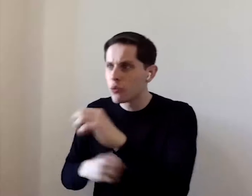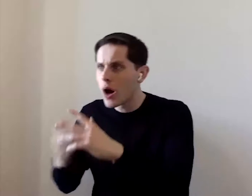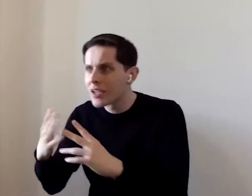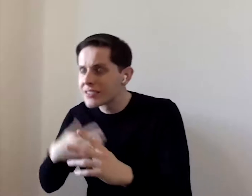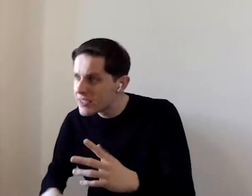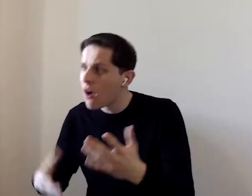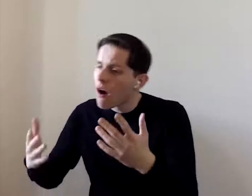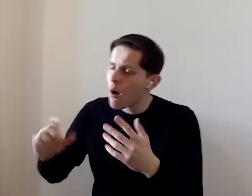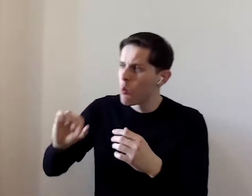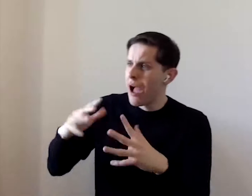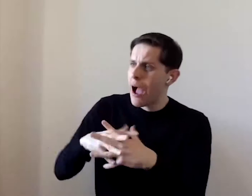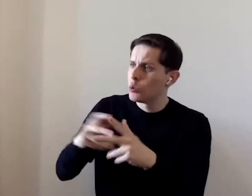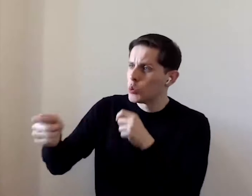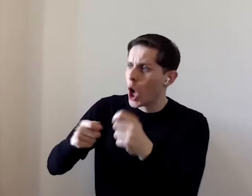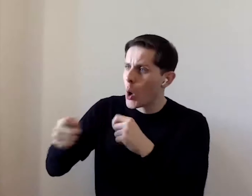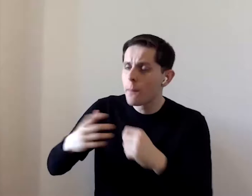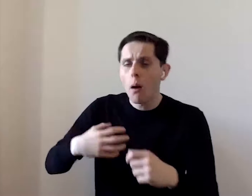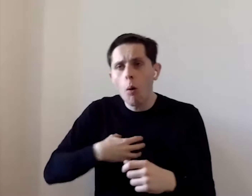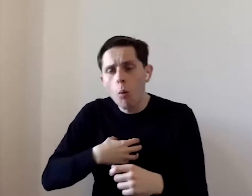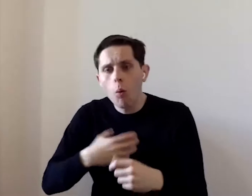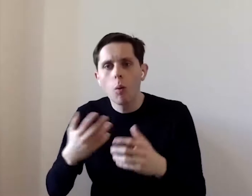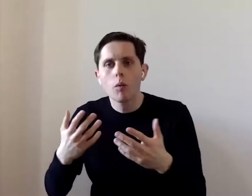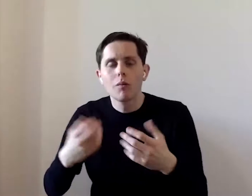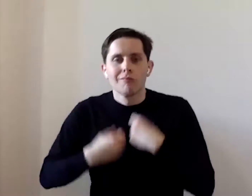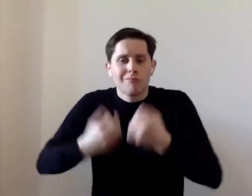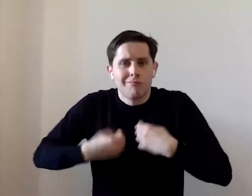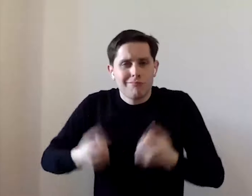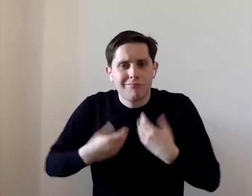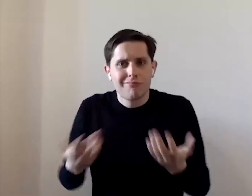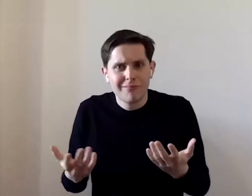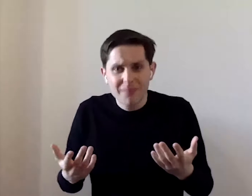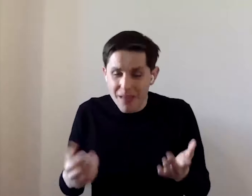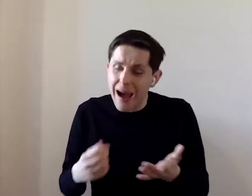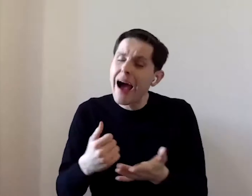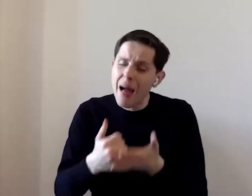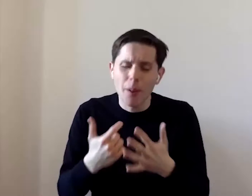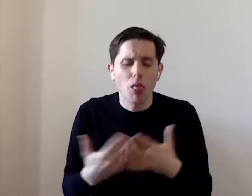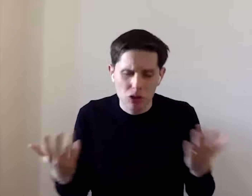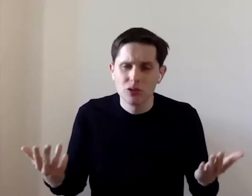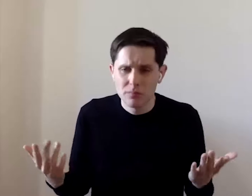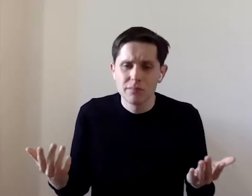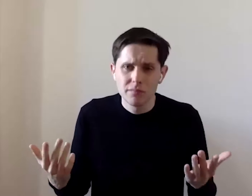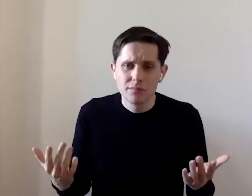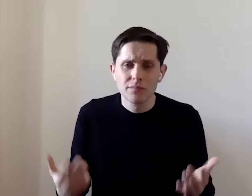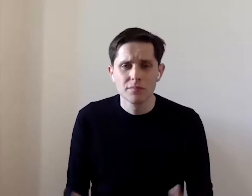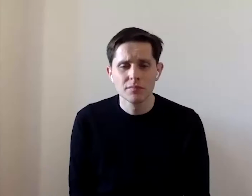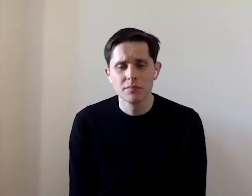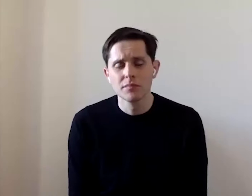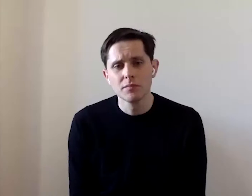you could discuss how they manage their access needs, but also could just talk experiences and have an